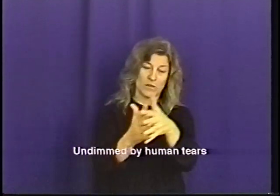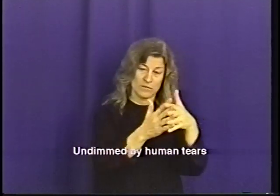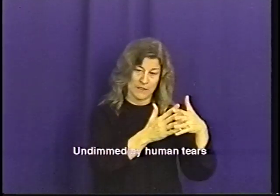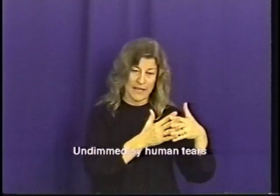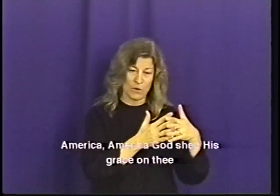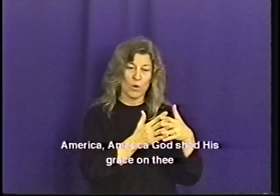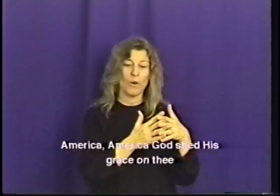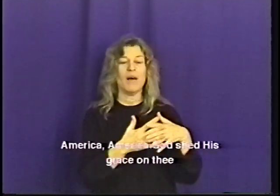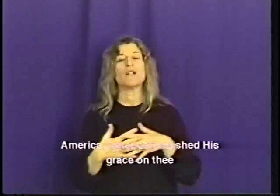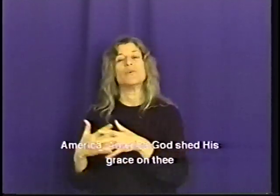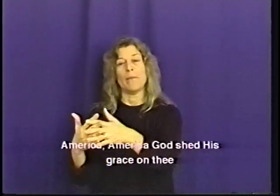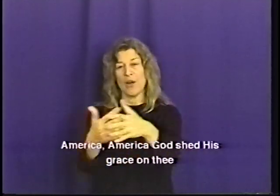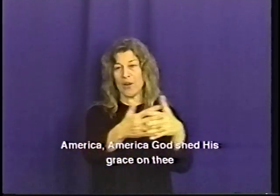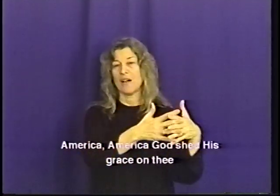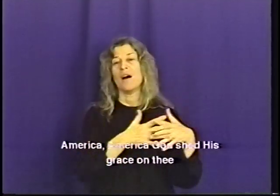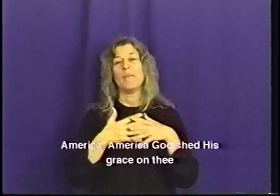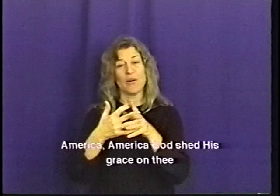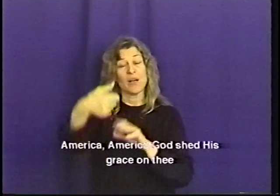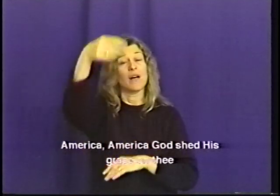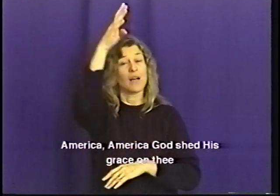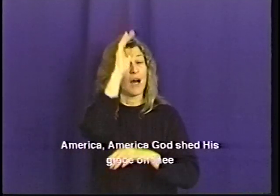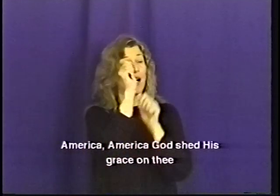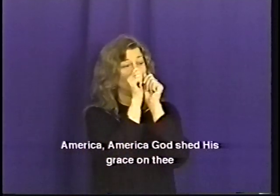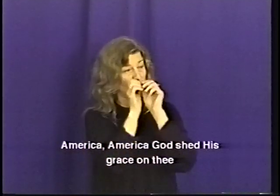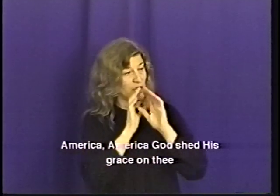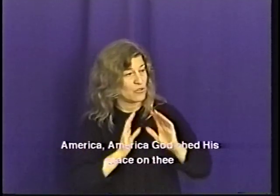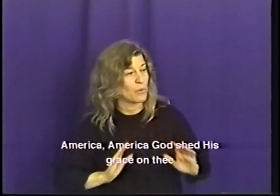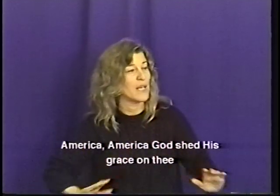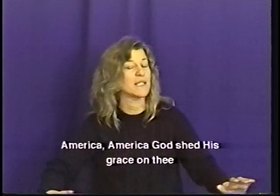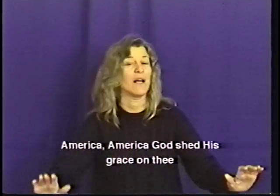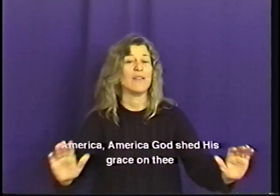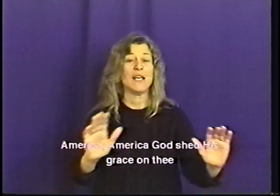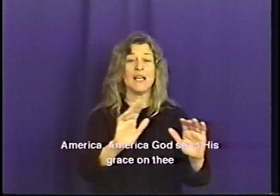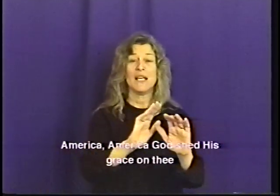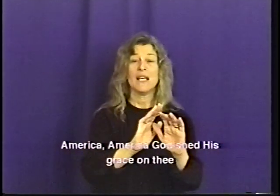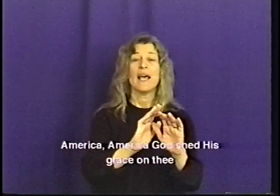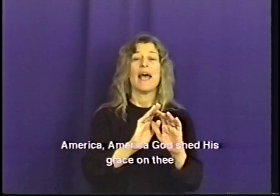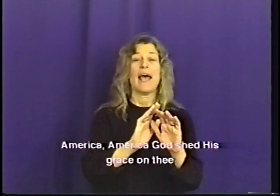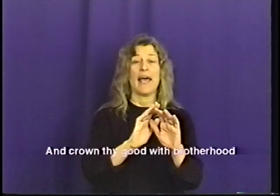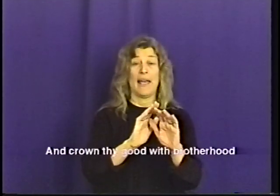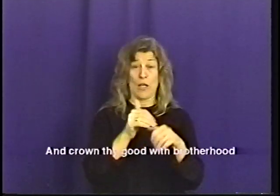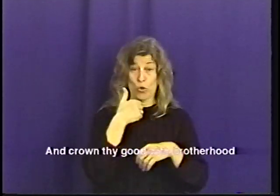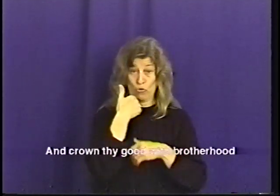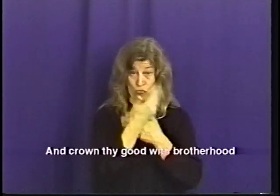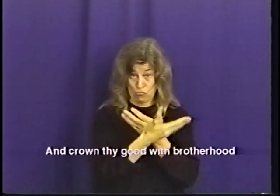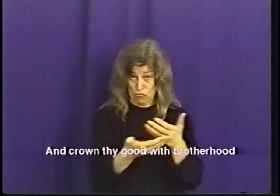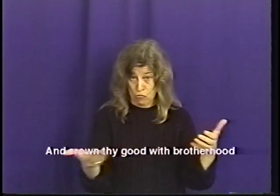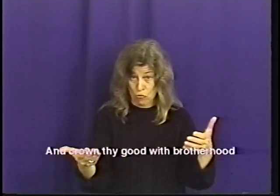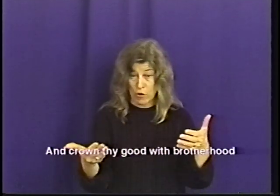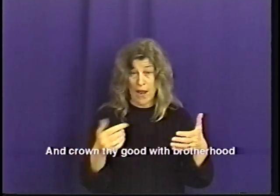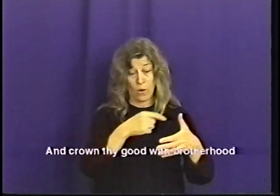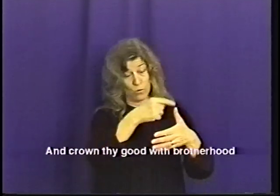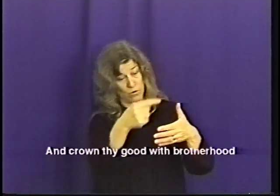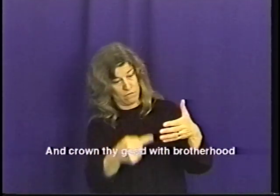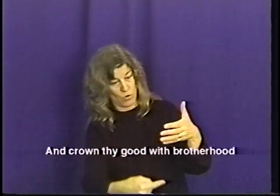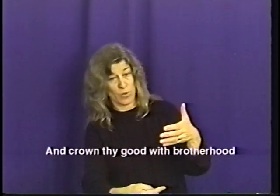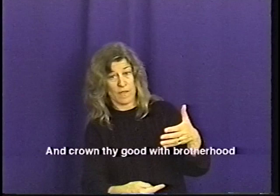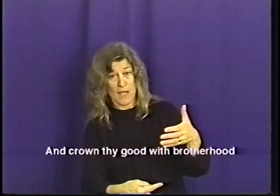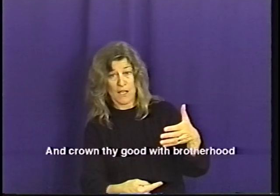Once again, we'll go back to America, America, God shed his grace on thee, and crowned good things,